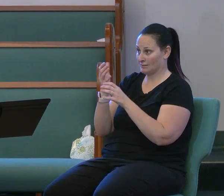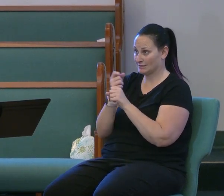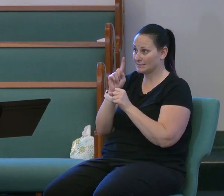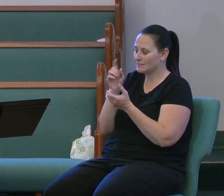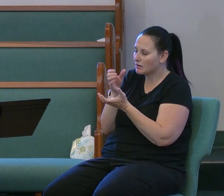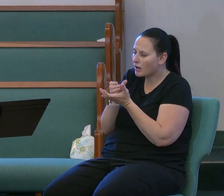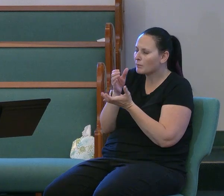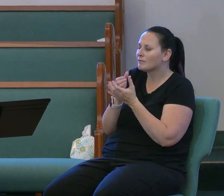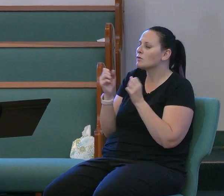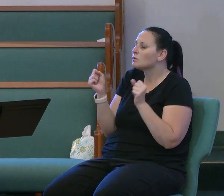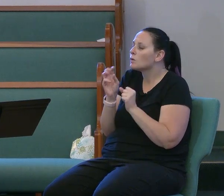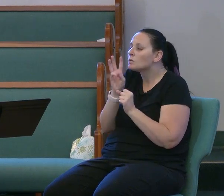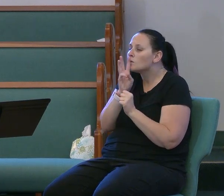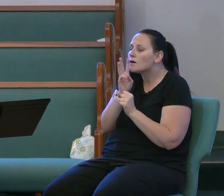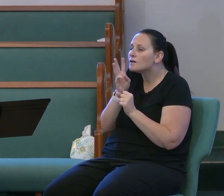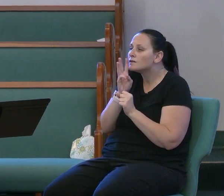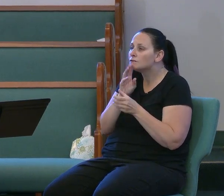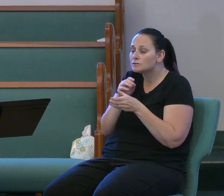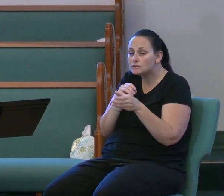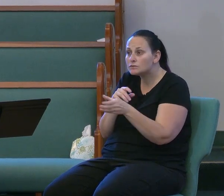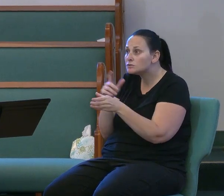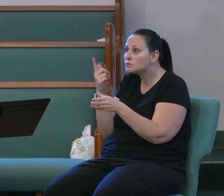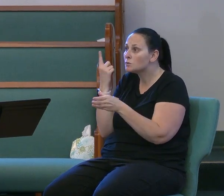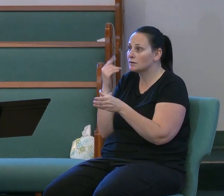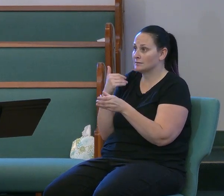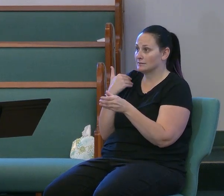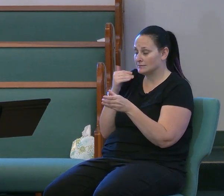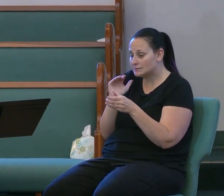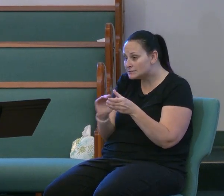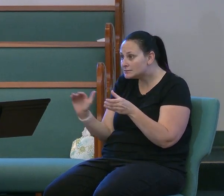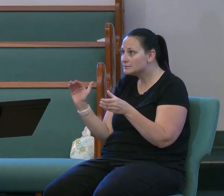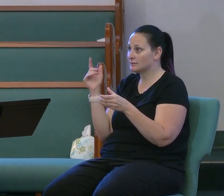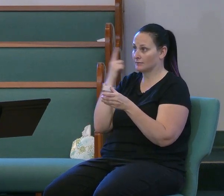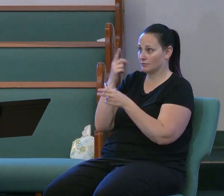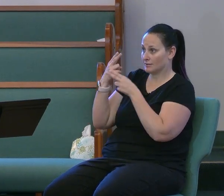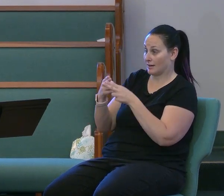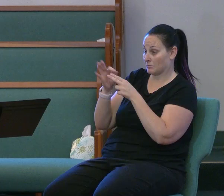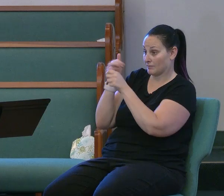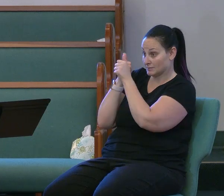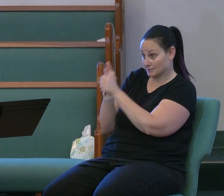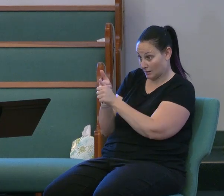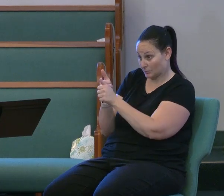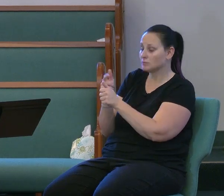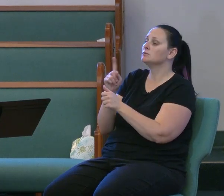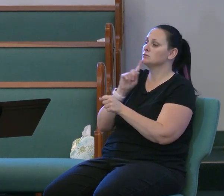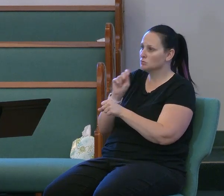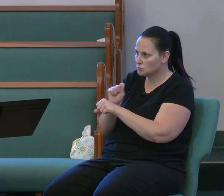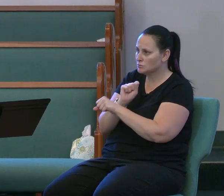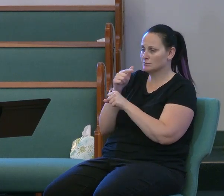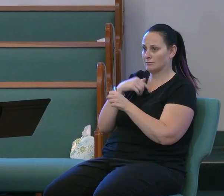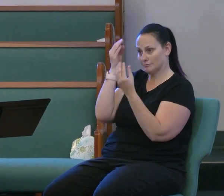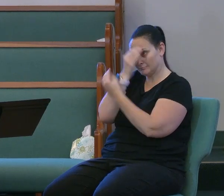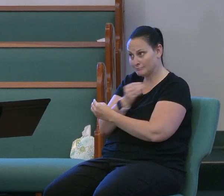of cold water to one of these little ones in the name of a disciple, truly I tell